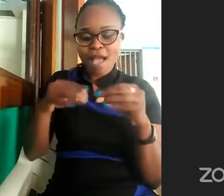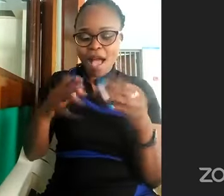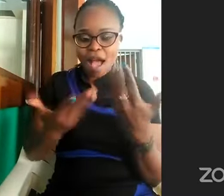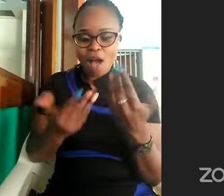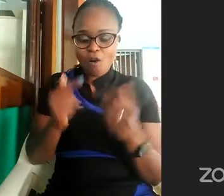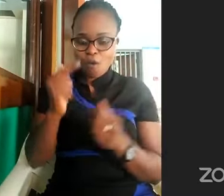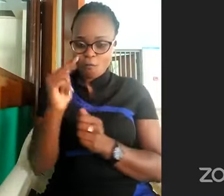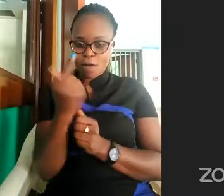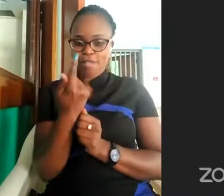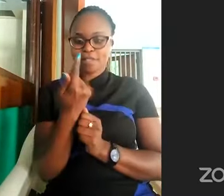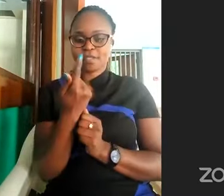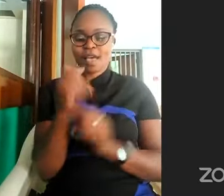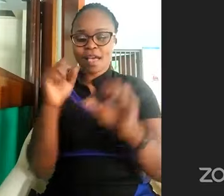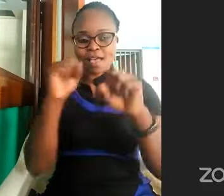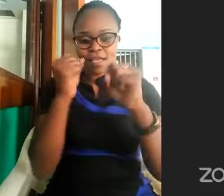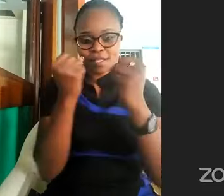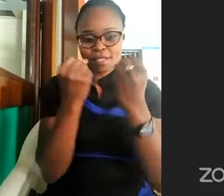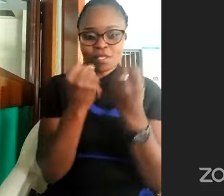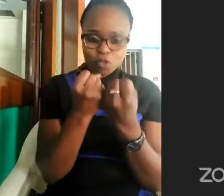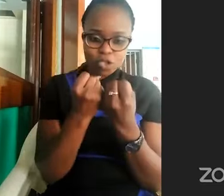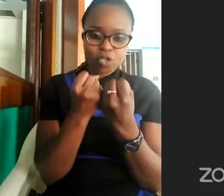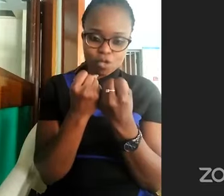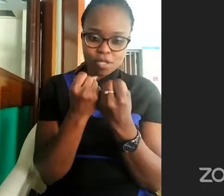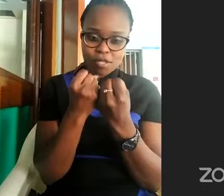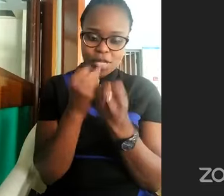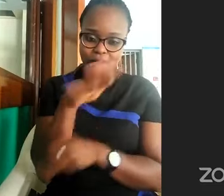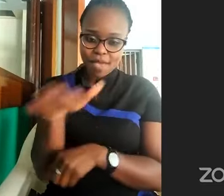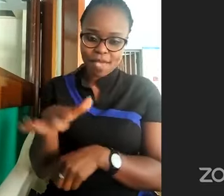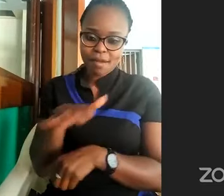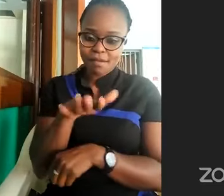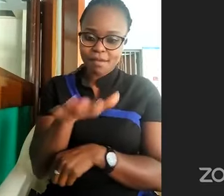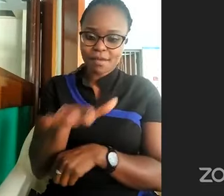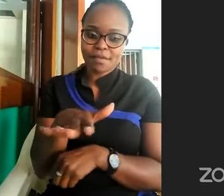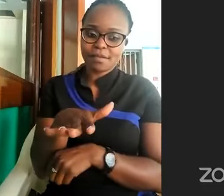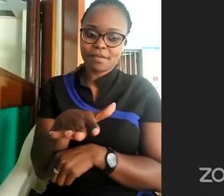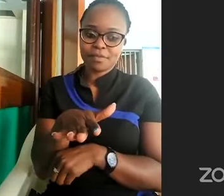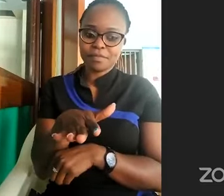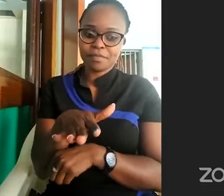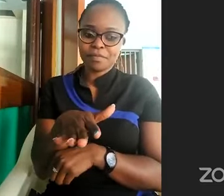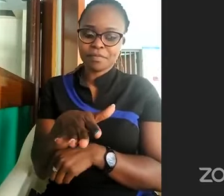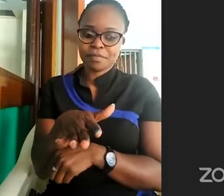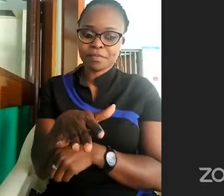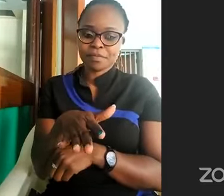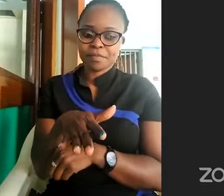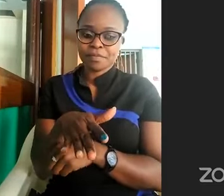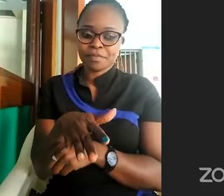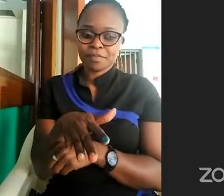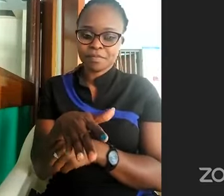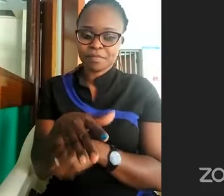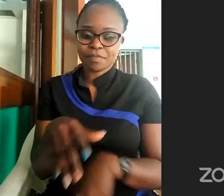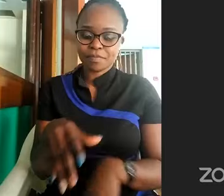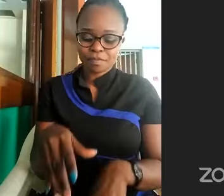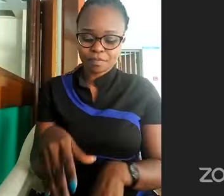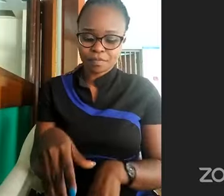social services. In a part of social services, in adequate of social services,